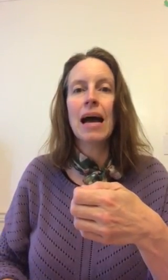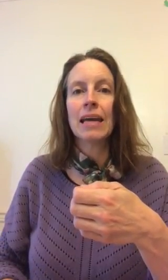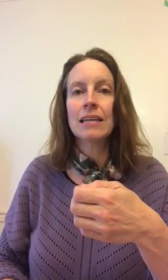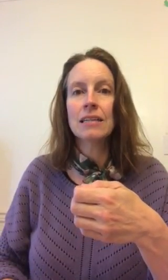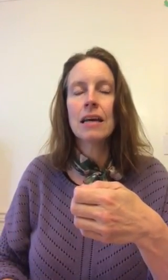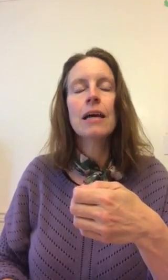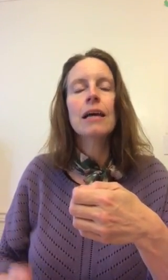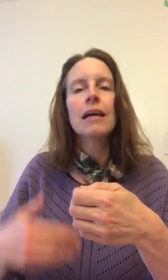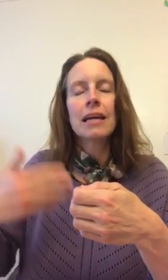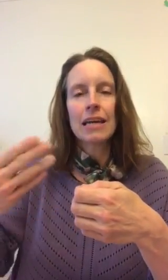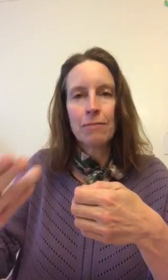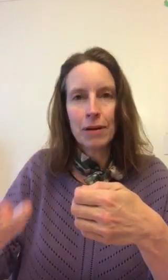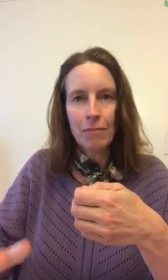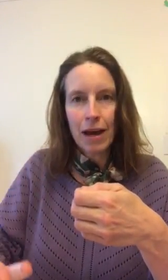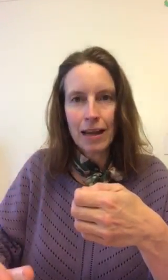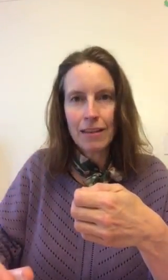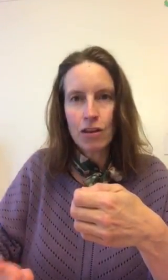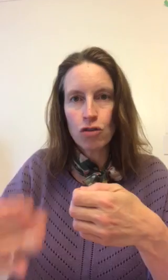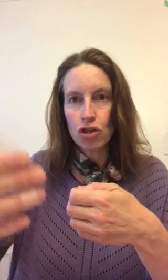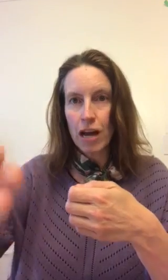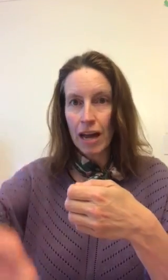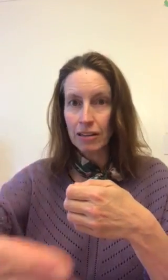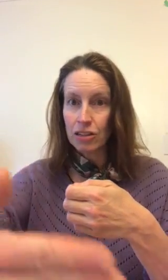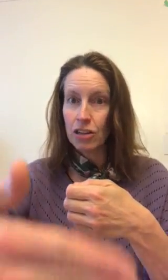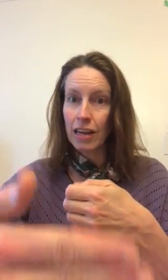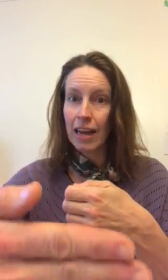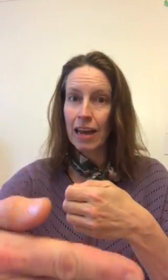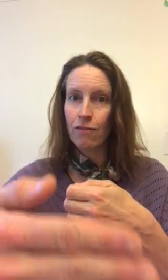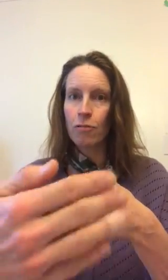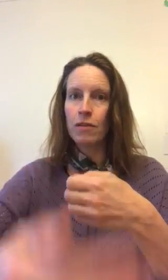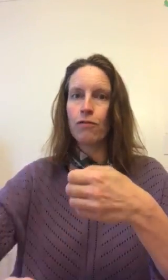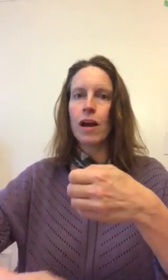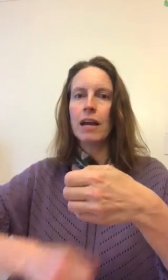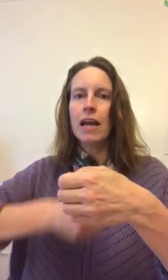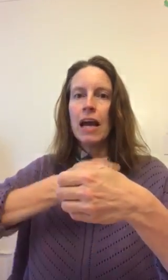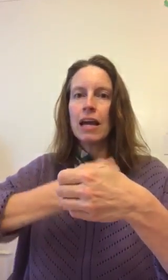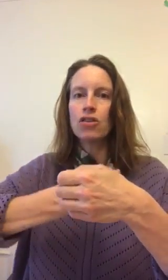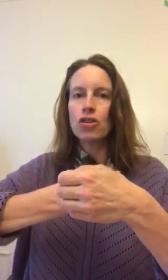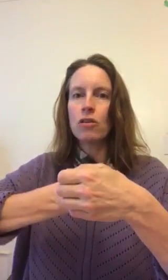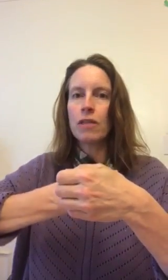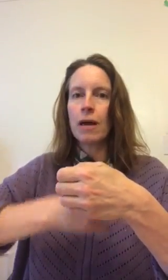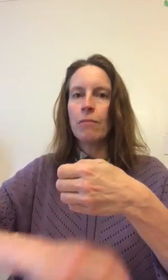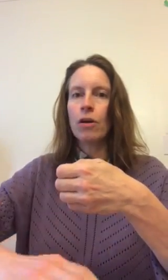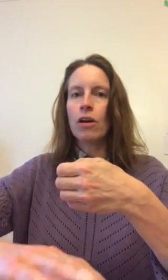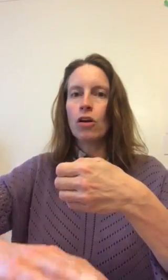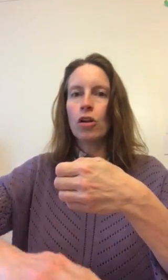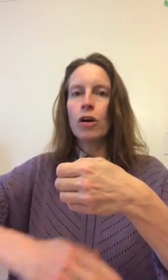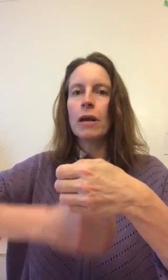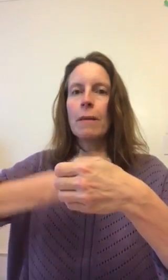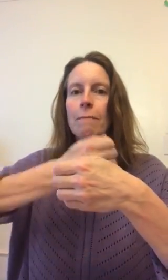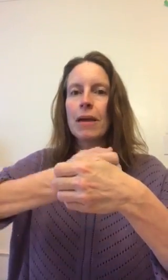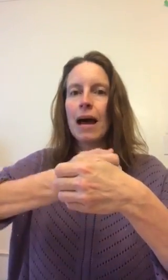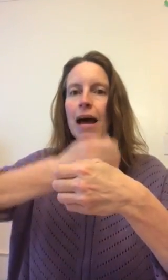keep in mind that your child is looking at it from in front and show them look behind.